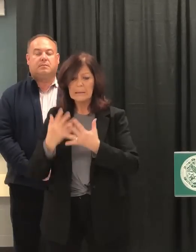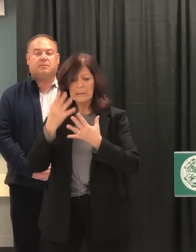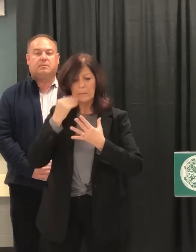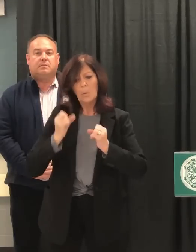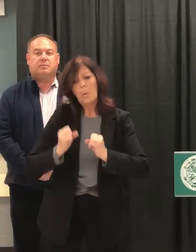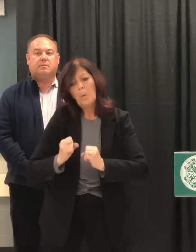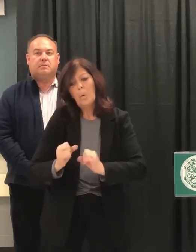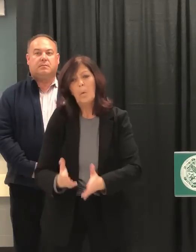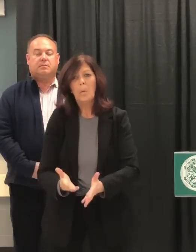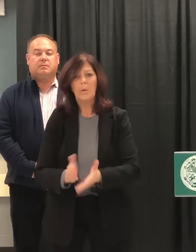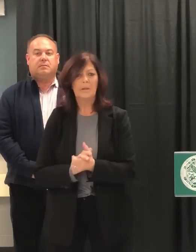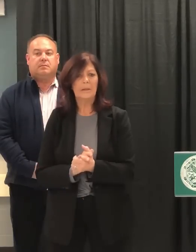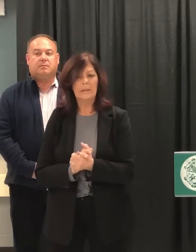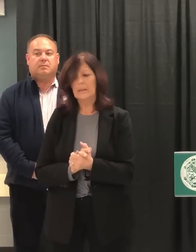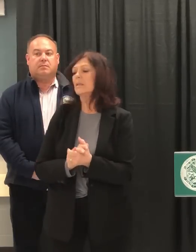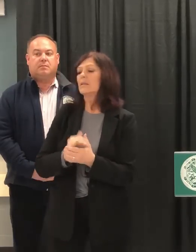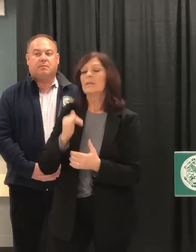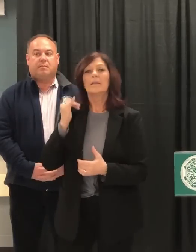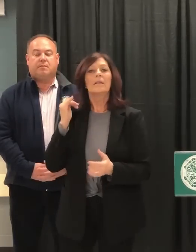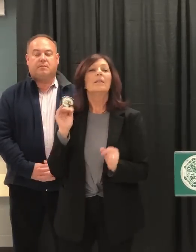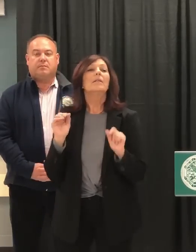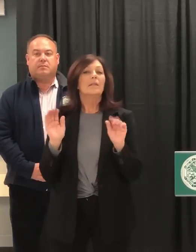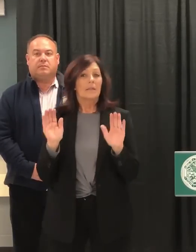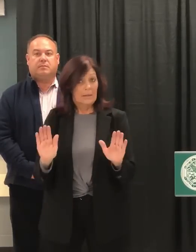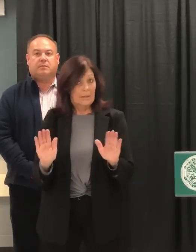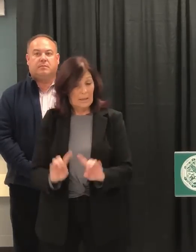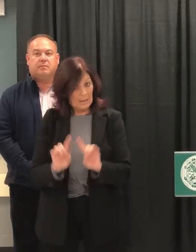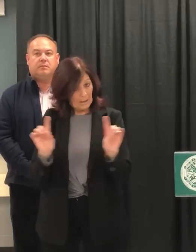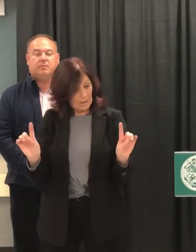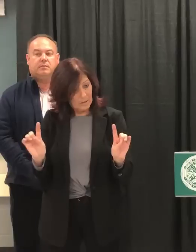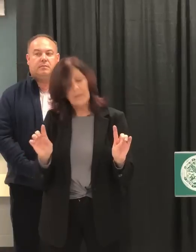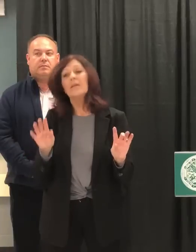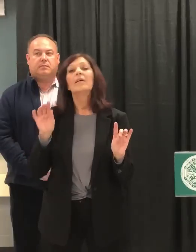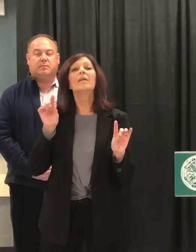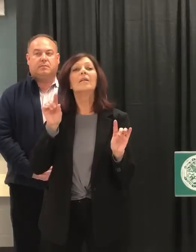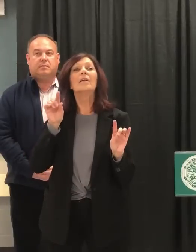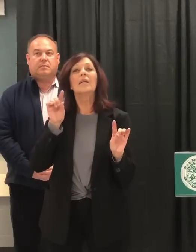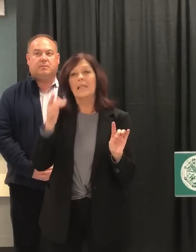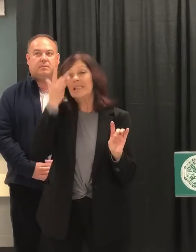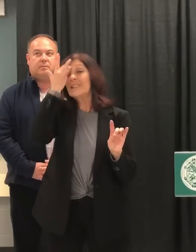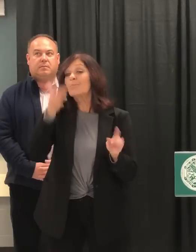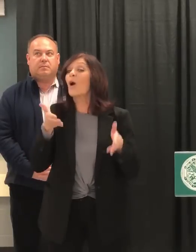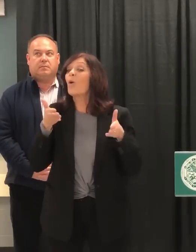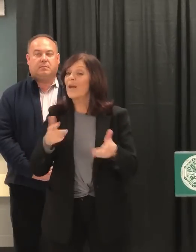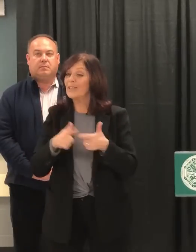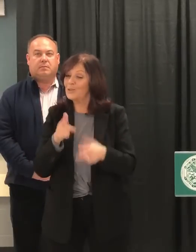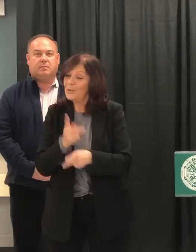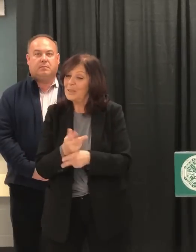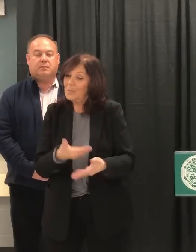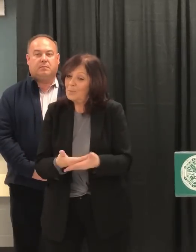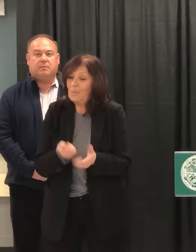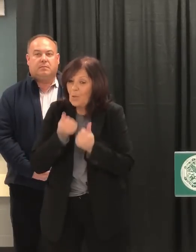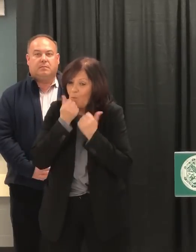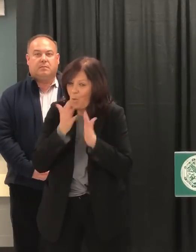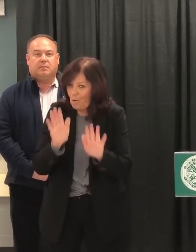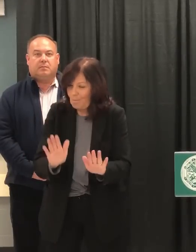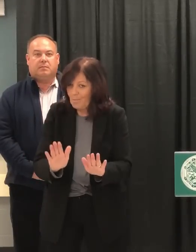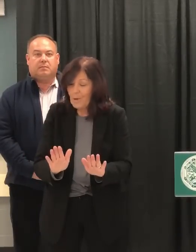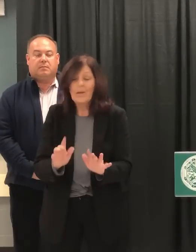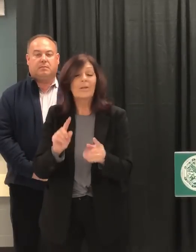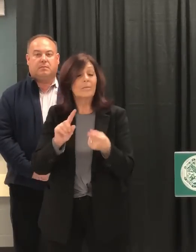if cold and if it's cold outside. However, there are smart ways to keep your baby warm. First of all,